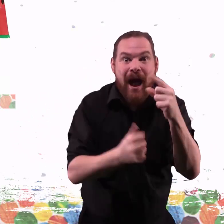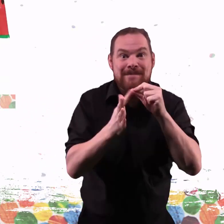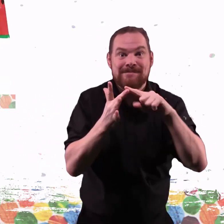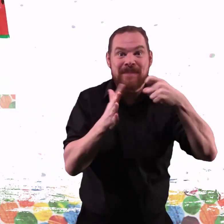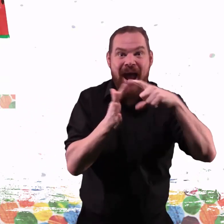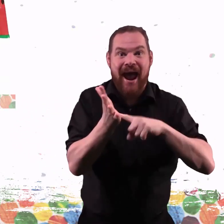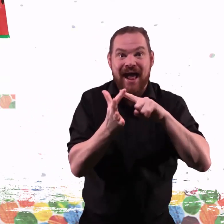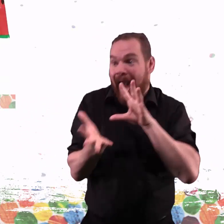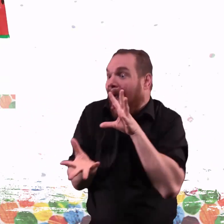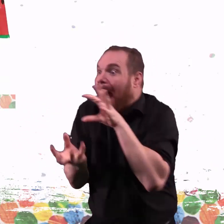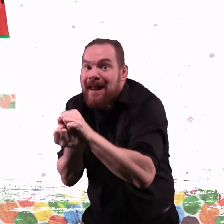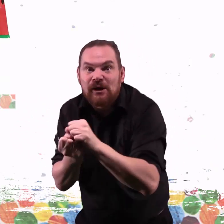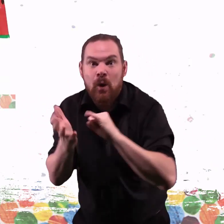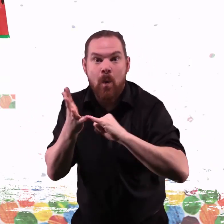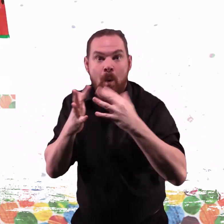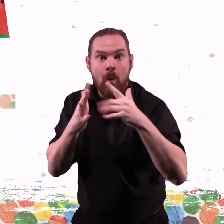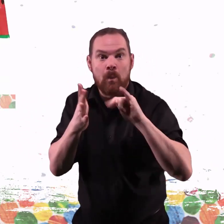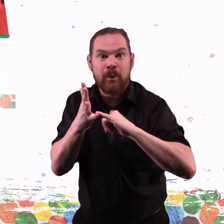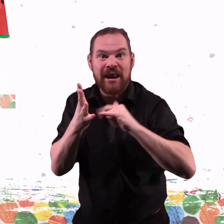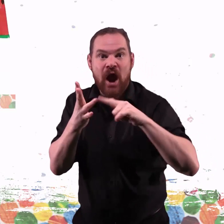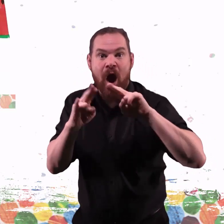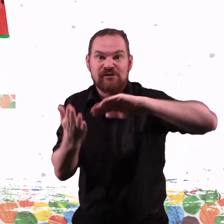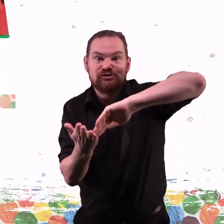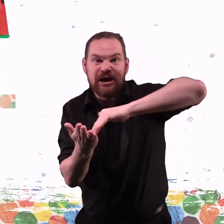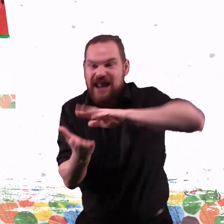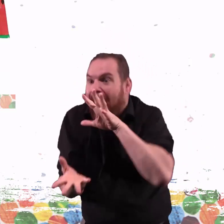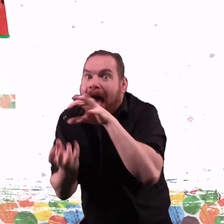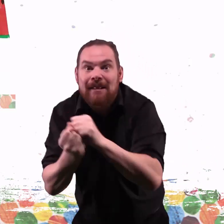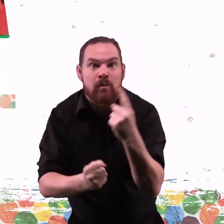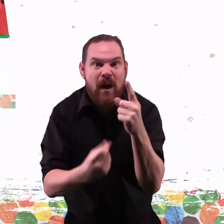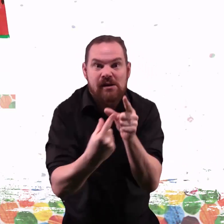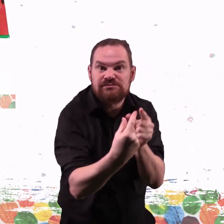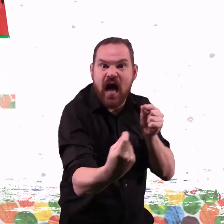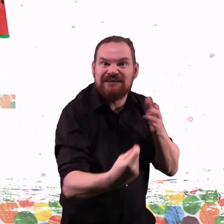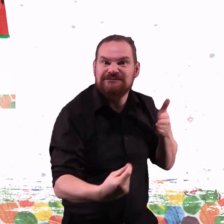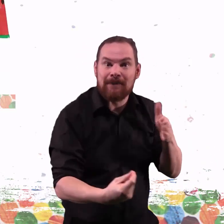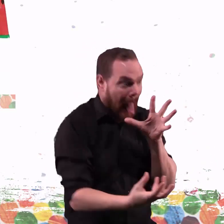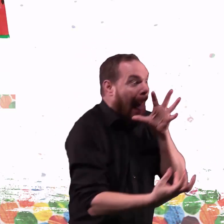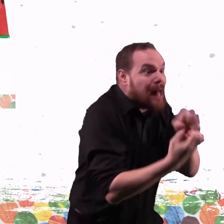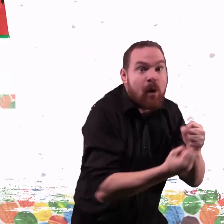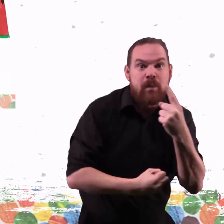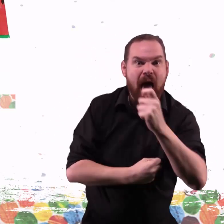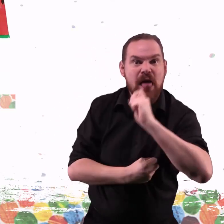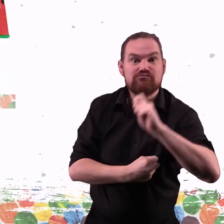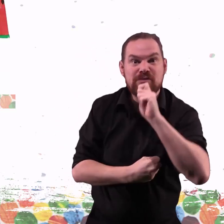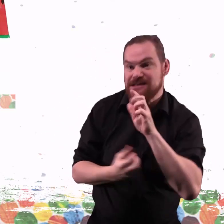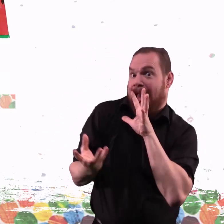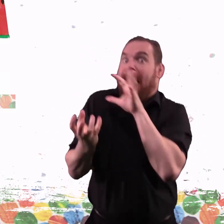cream, one pickle, one block of Swiss cheese, one slice of salami, one